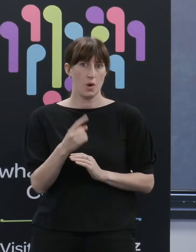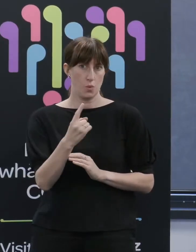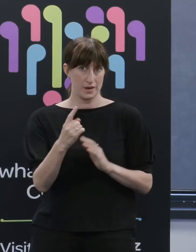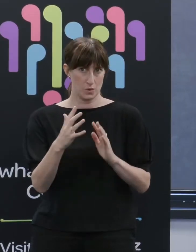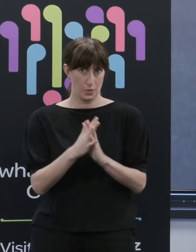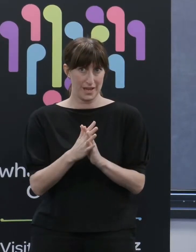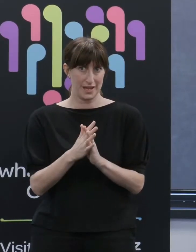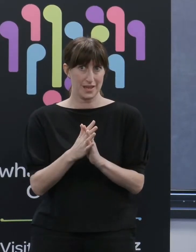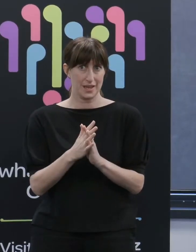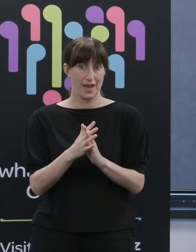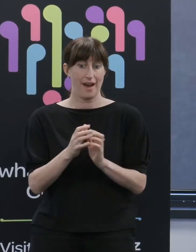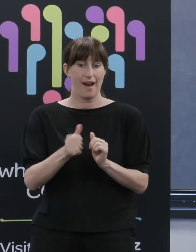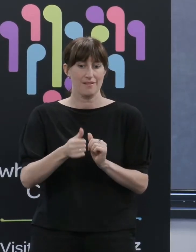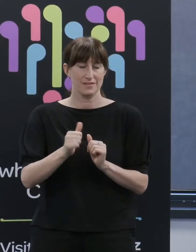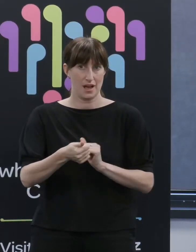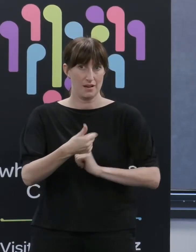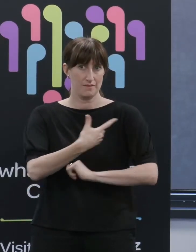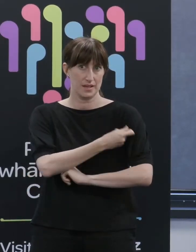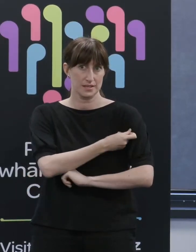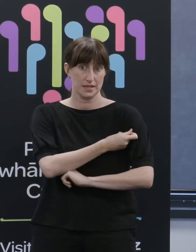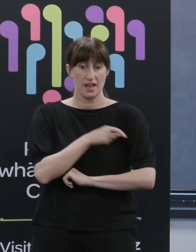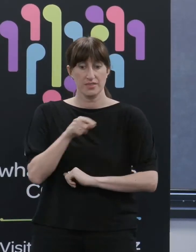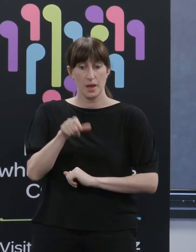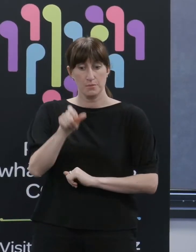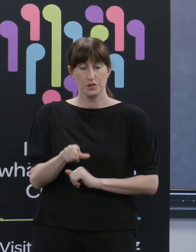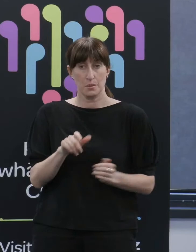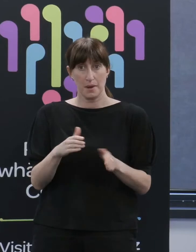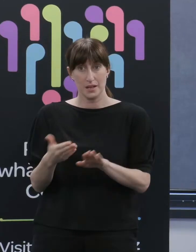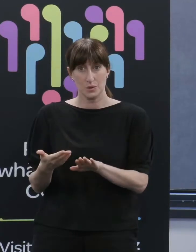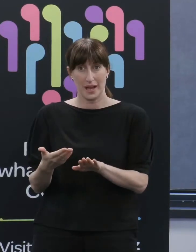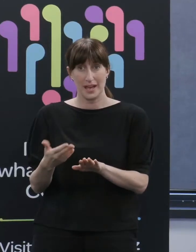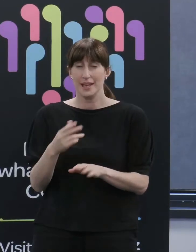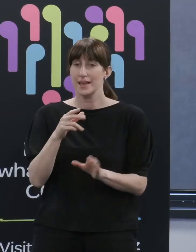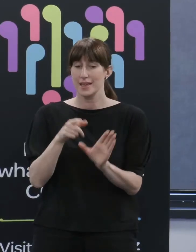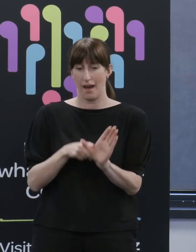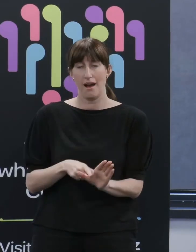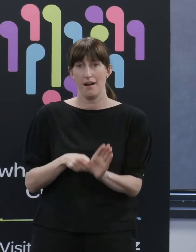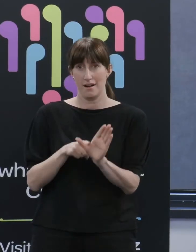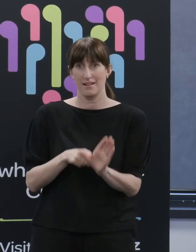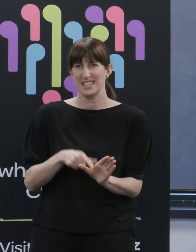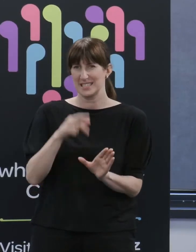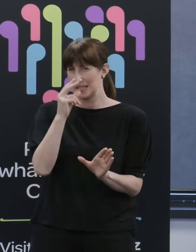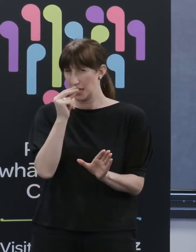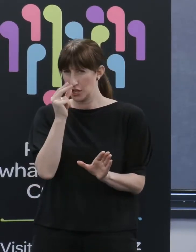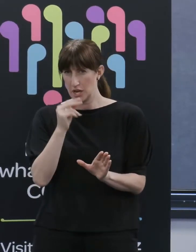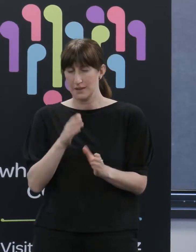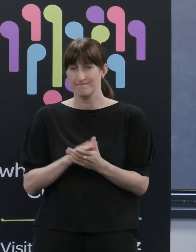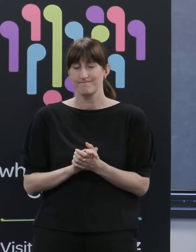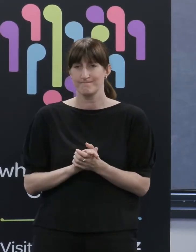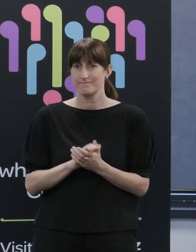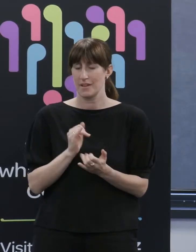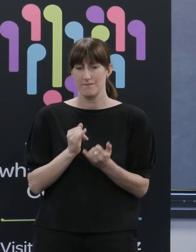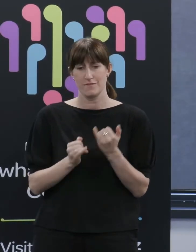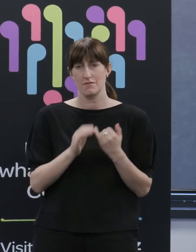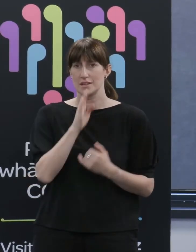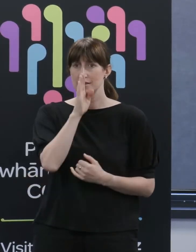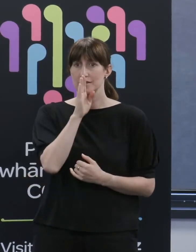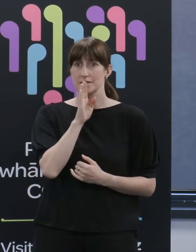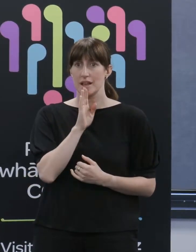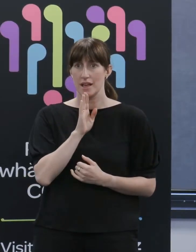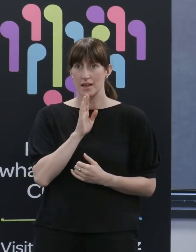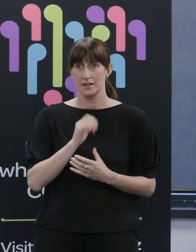was a young person, a teenager, and very sad that this young person has died.